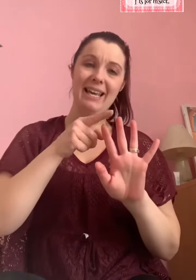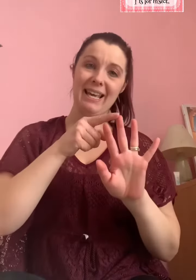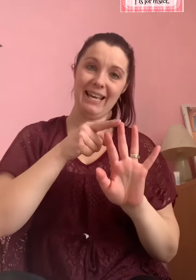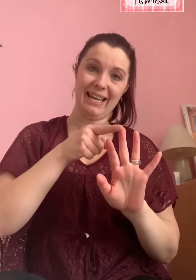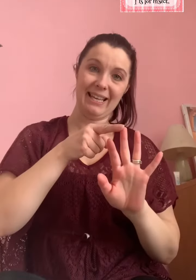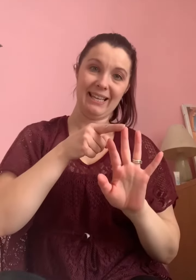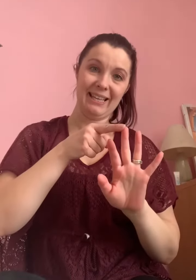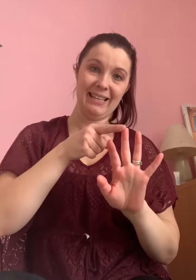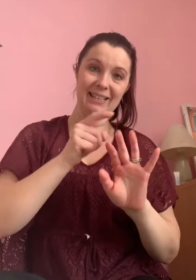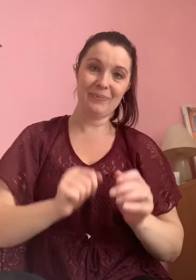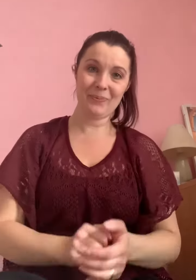I.